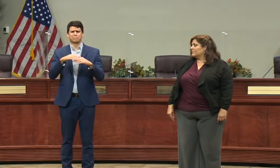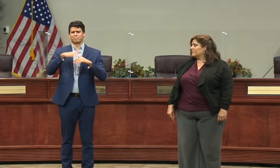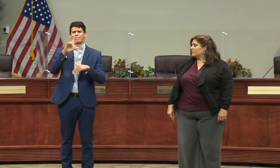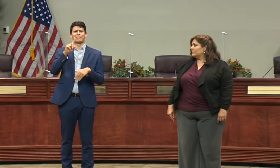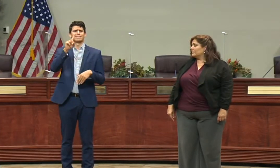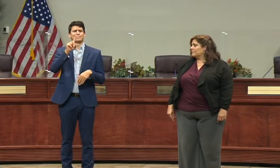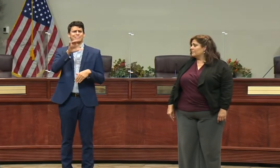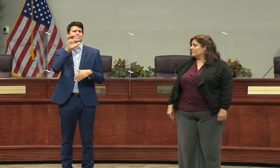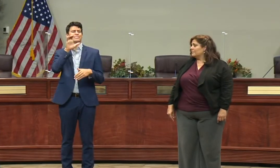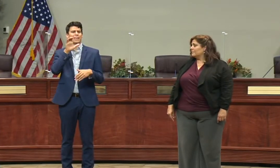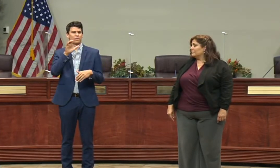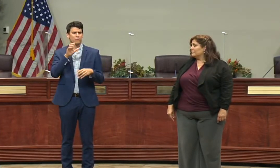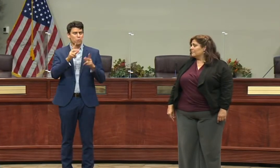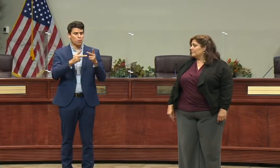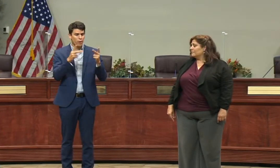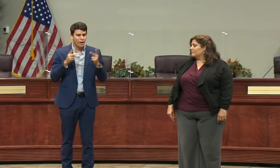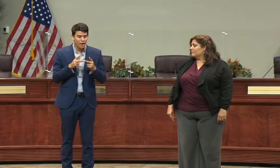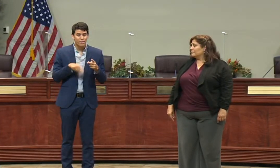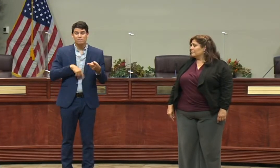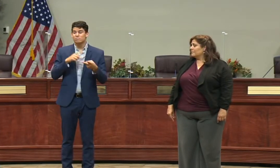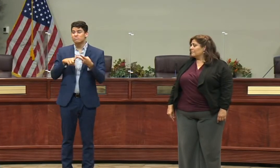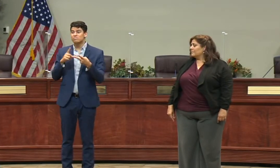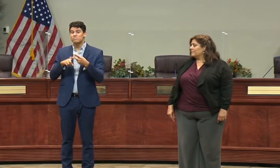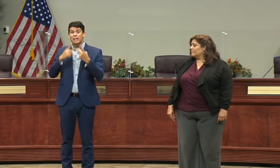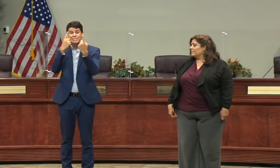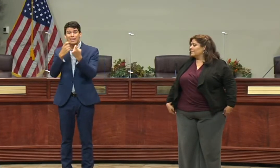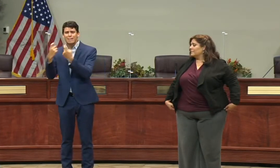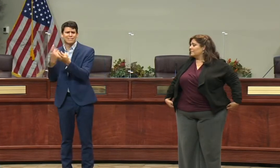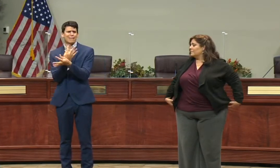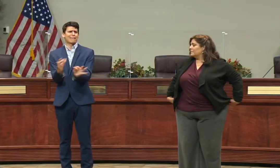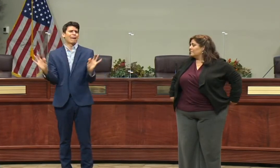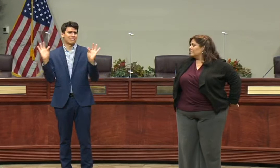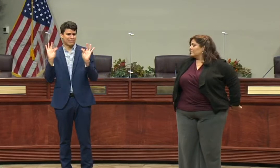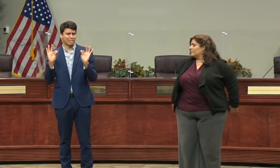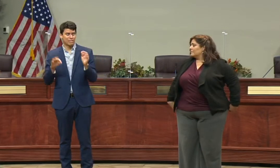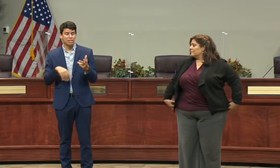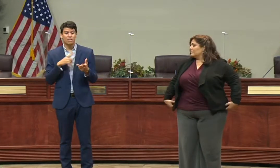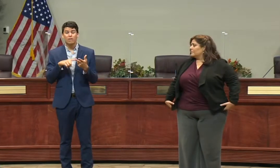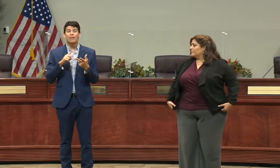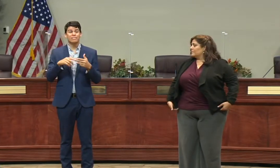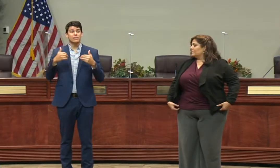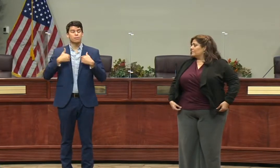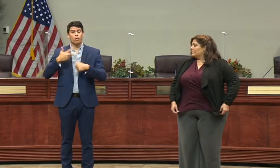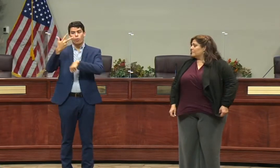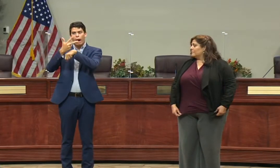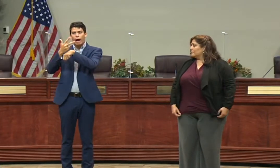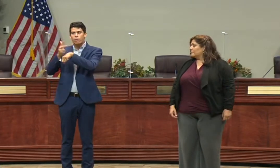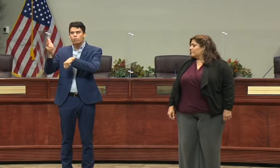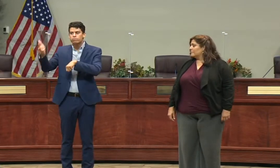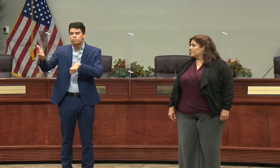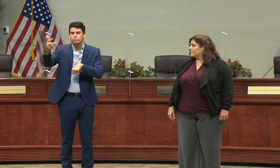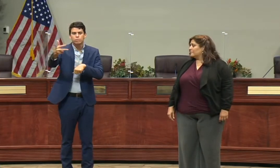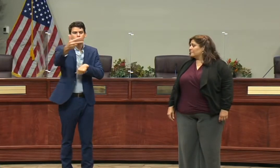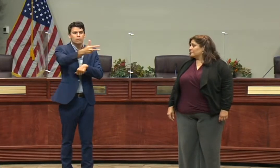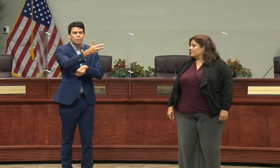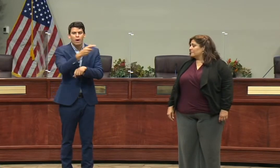pruebas gratis. Tenemos una estructura móvil que está yendo a los barrios a darle vacuna a nuestras personas. Todos